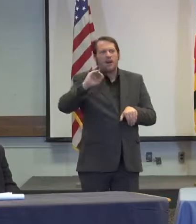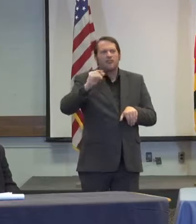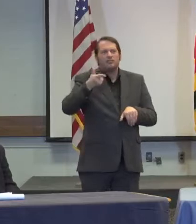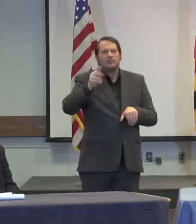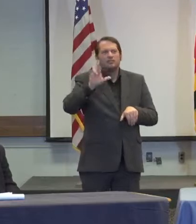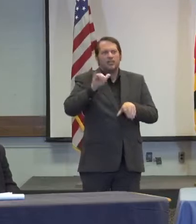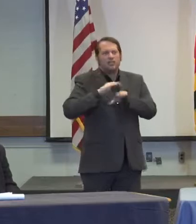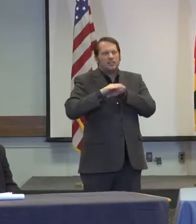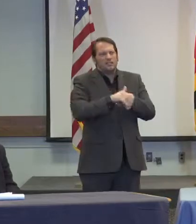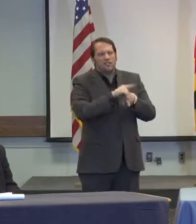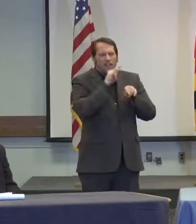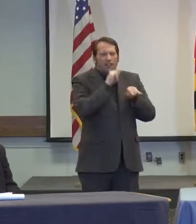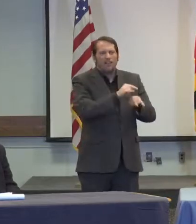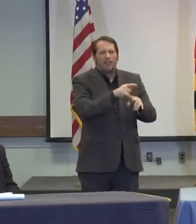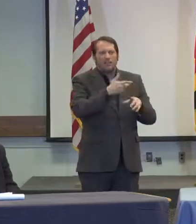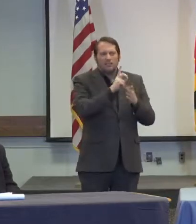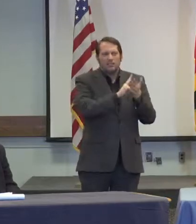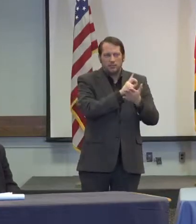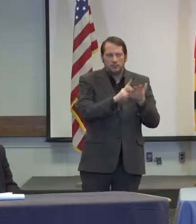the residents of this county?